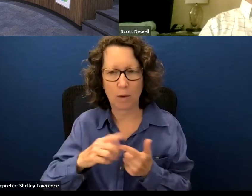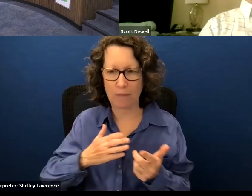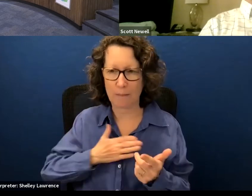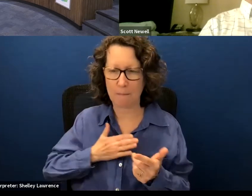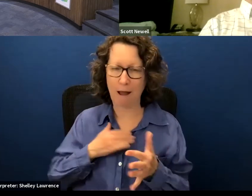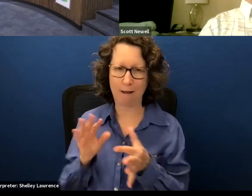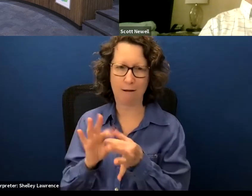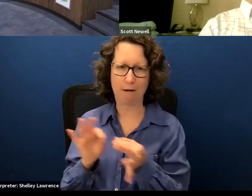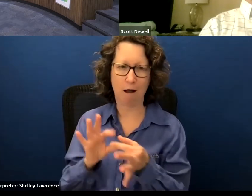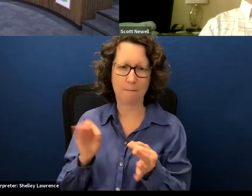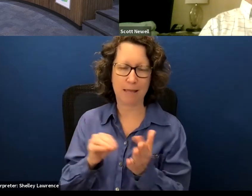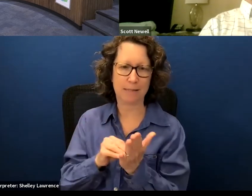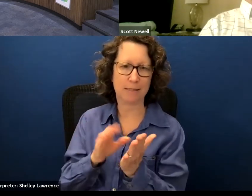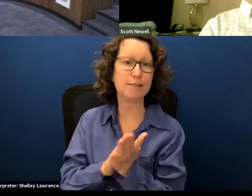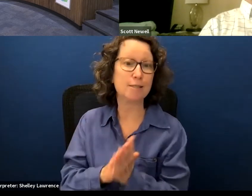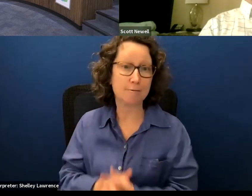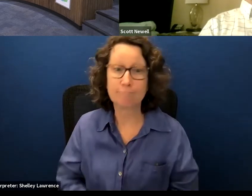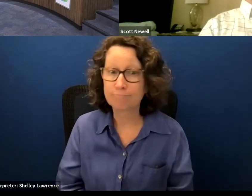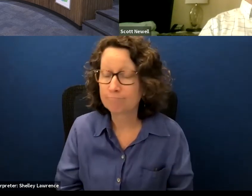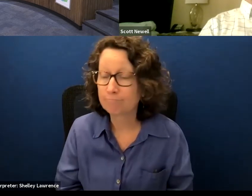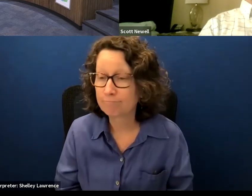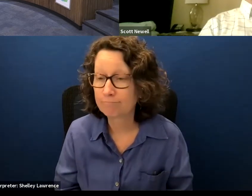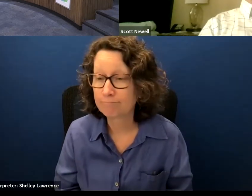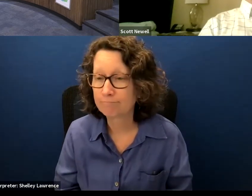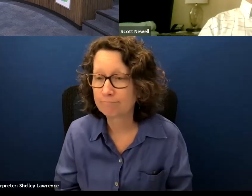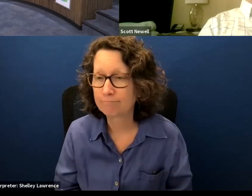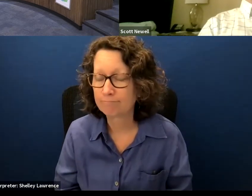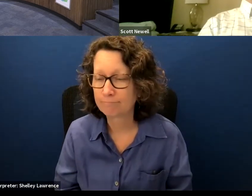my comments to scenario A.